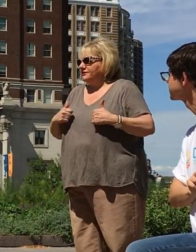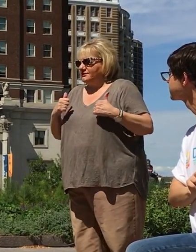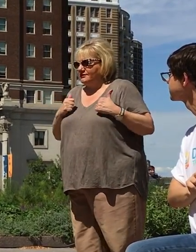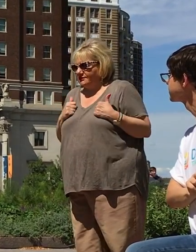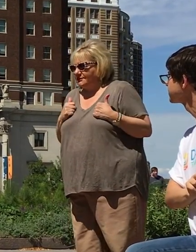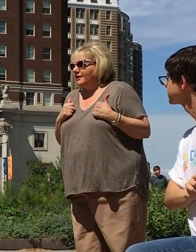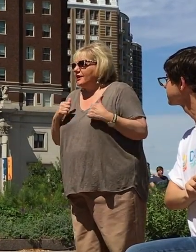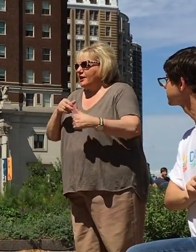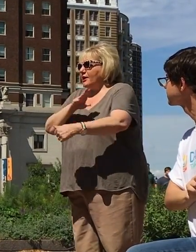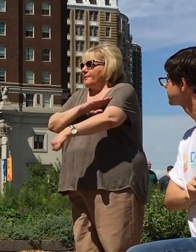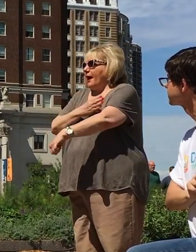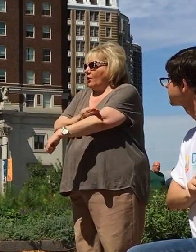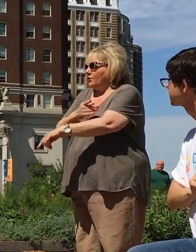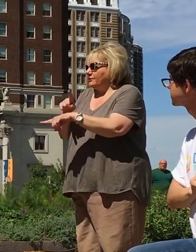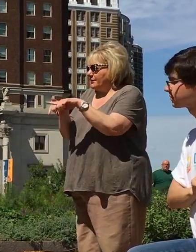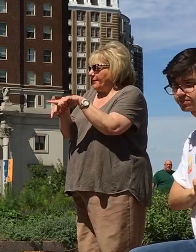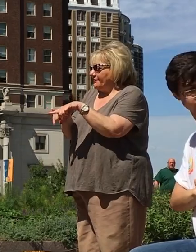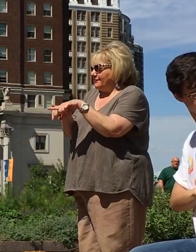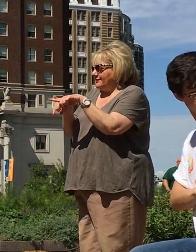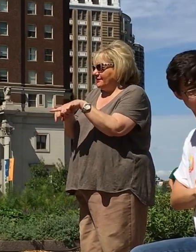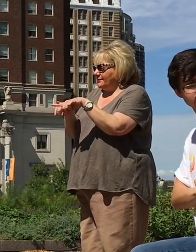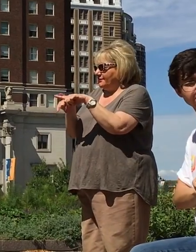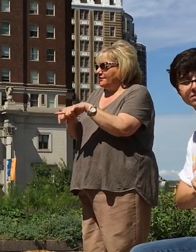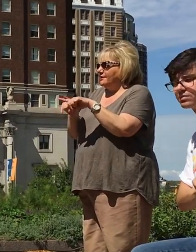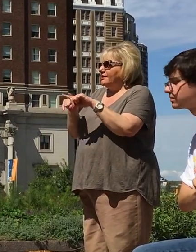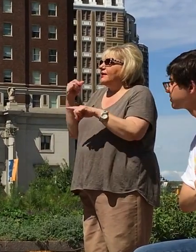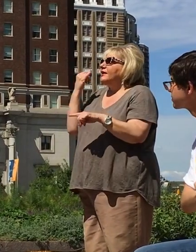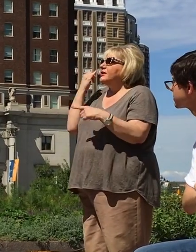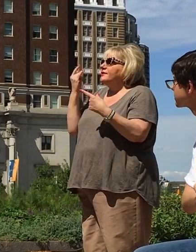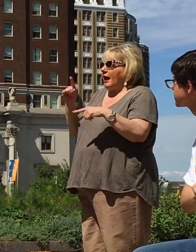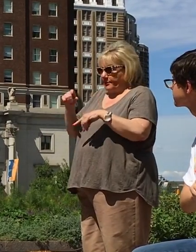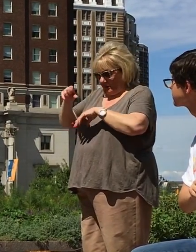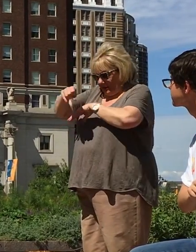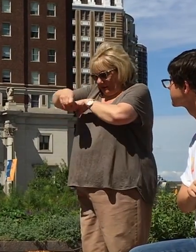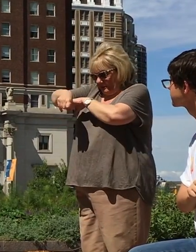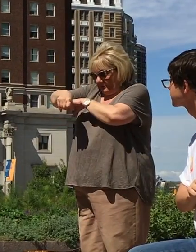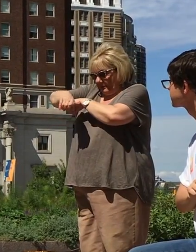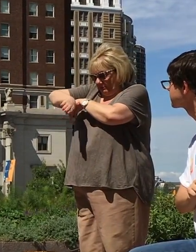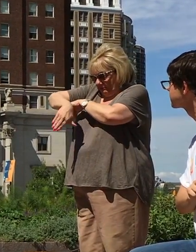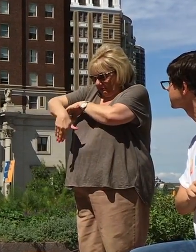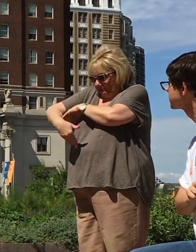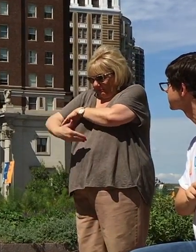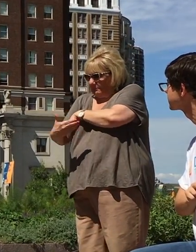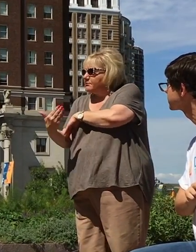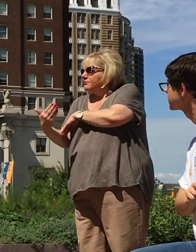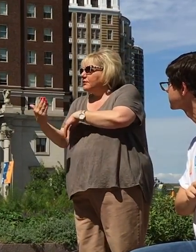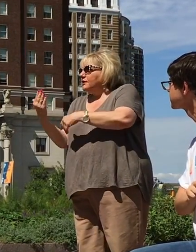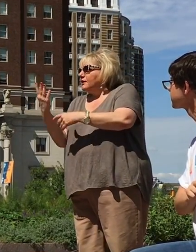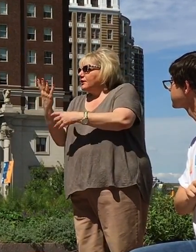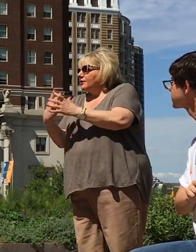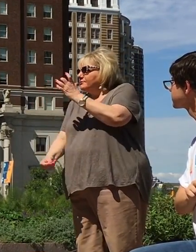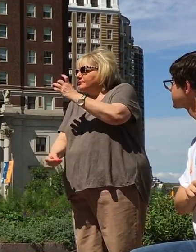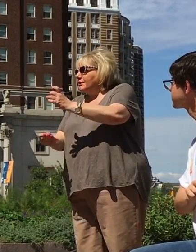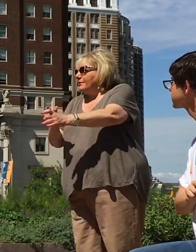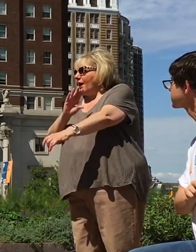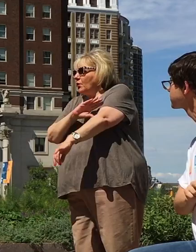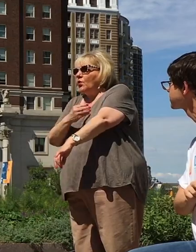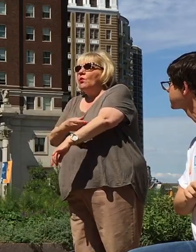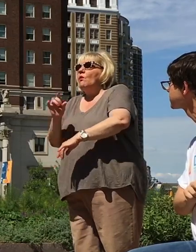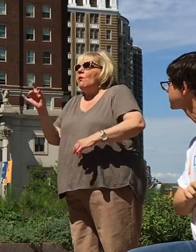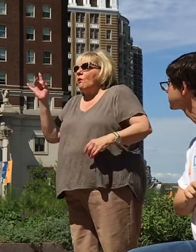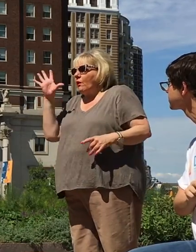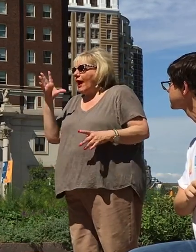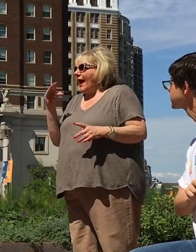power dependency right now, if at the middle of the night you lose power, what do you do? And if you're disabled, it's that much